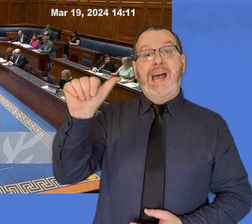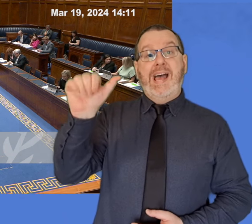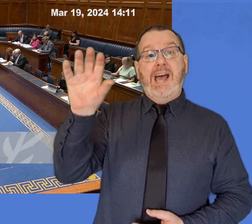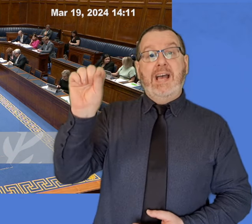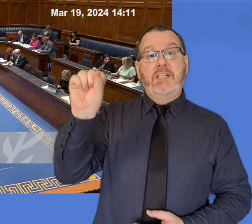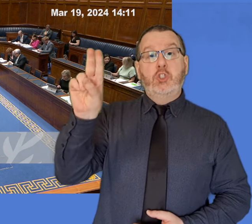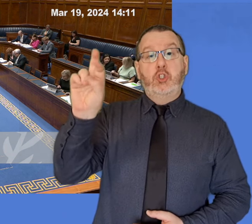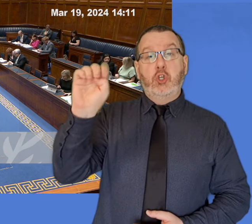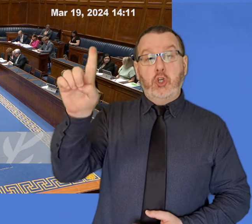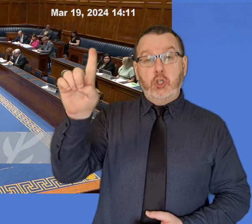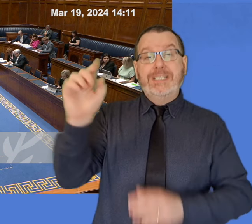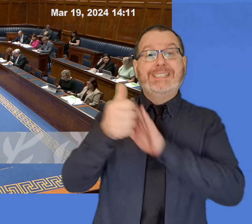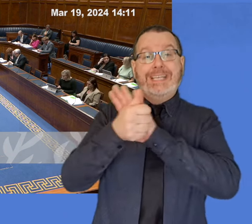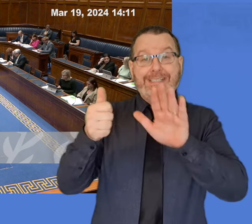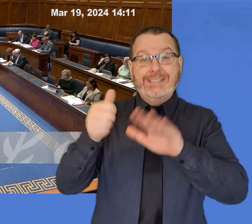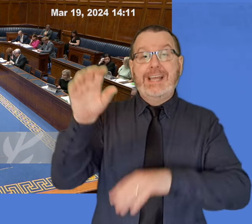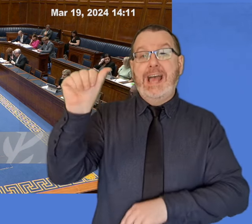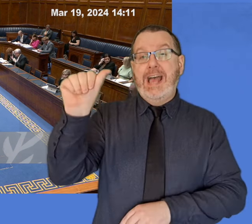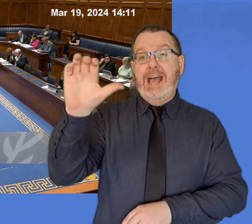Question number four. Minister.